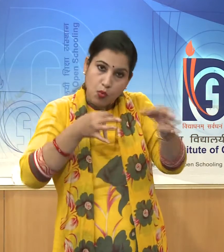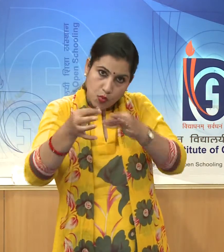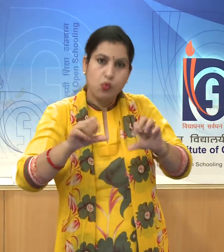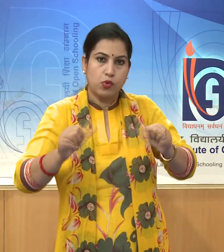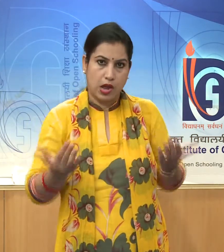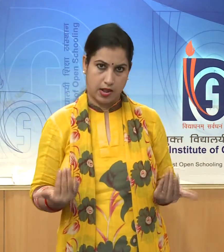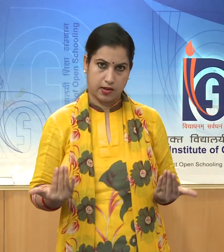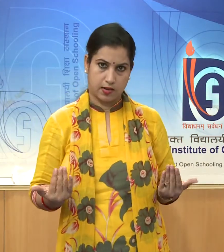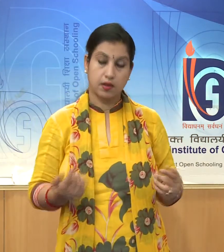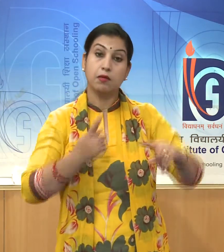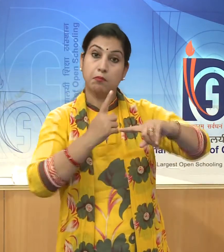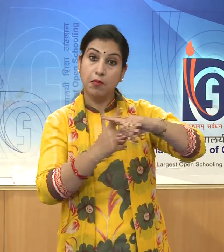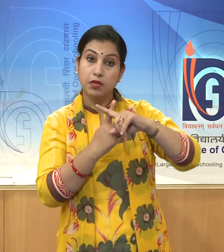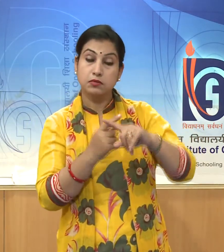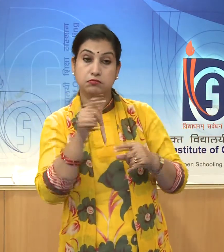of impression.